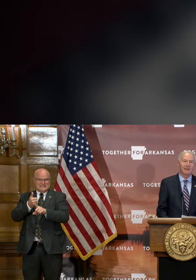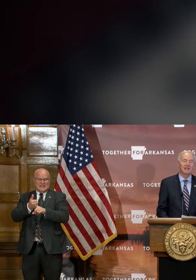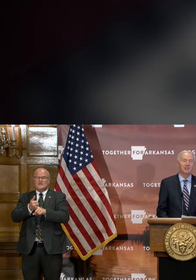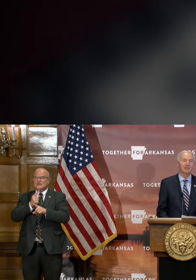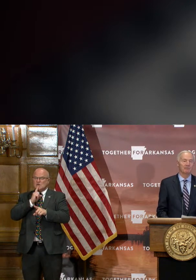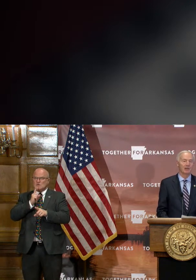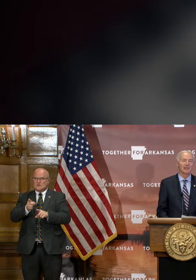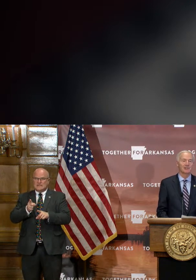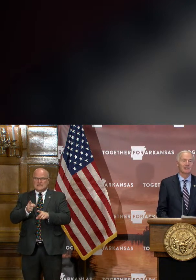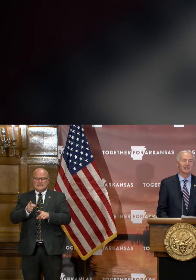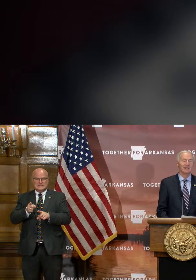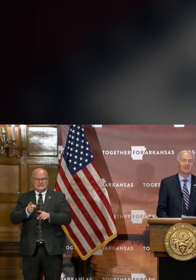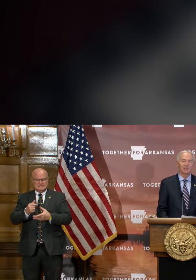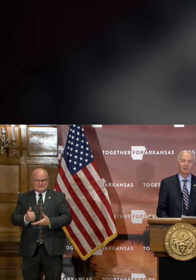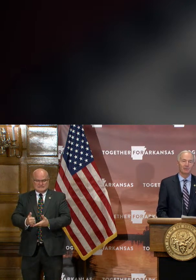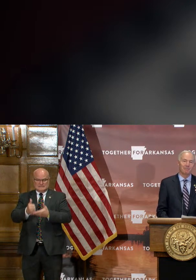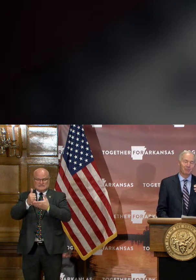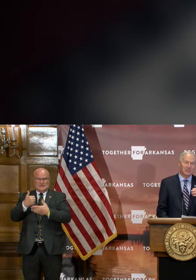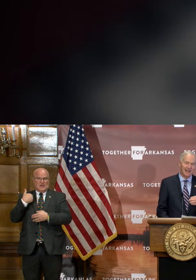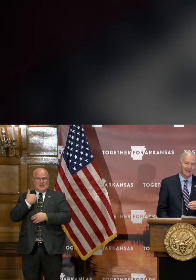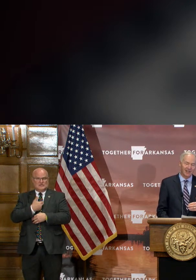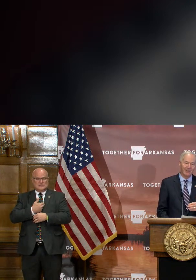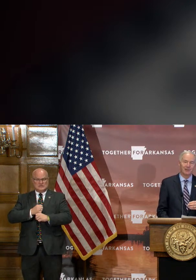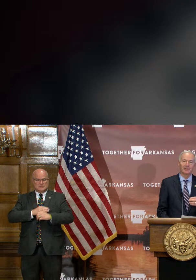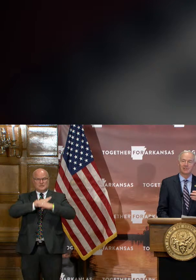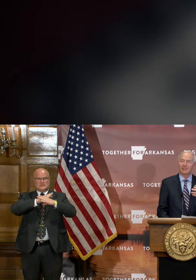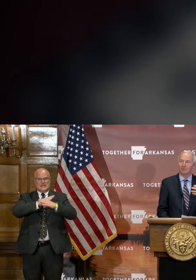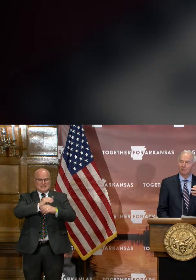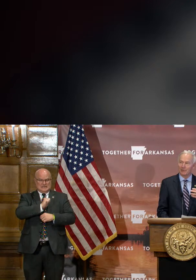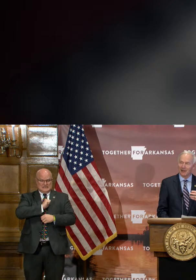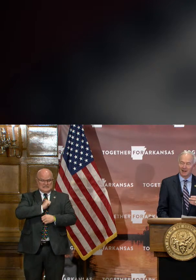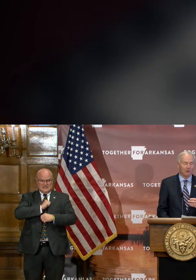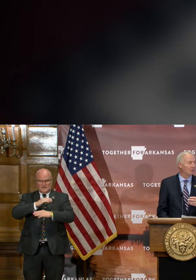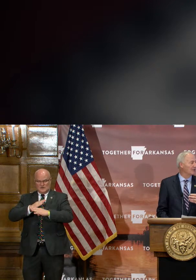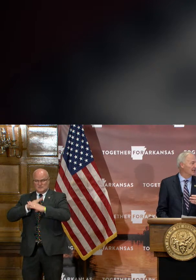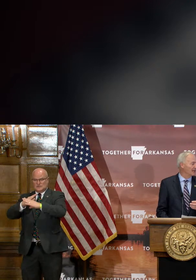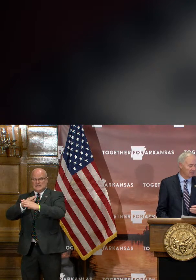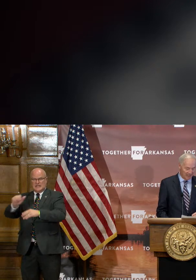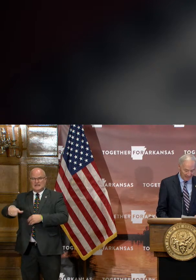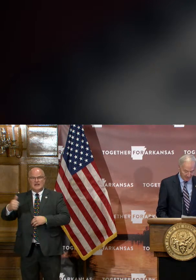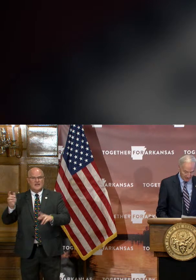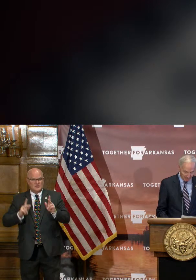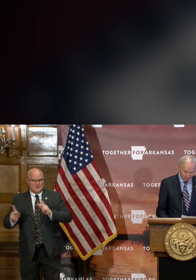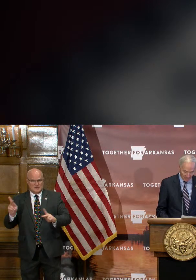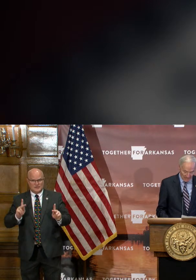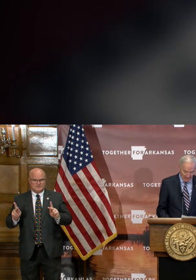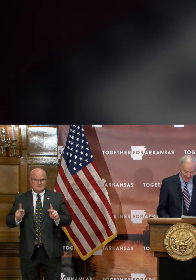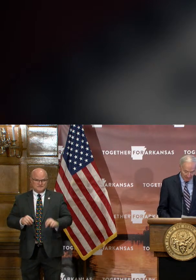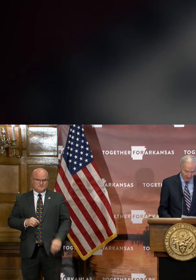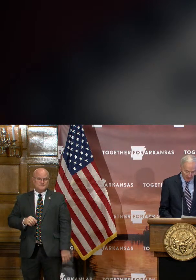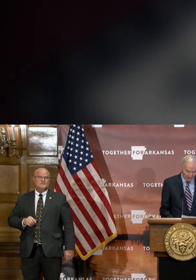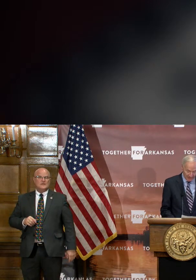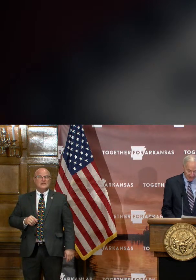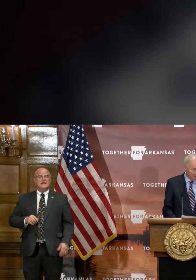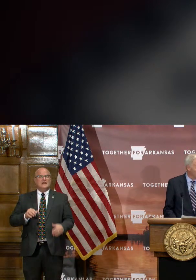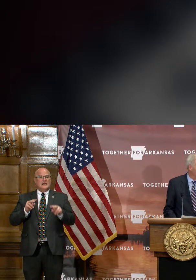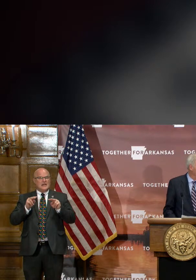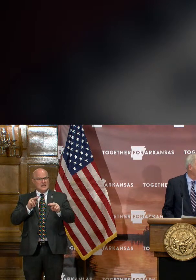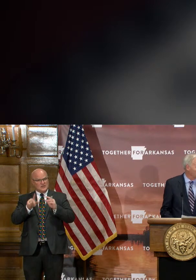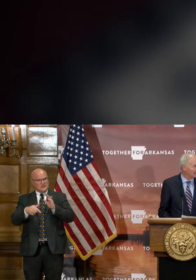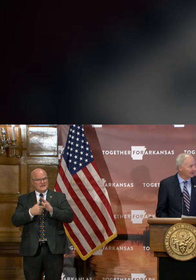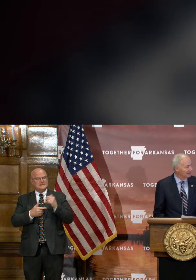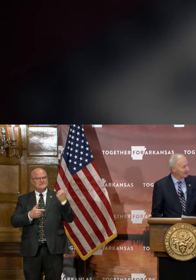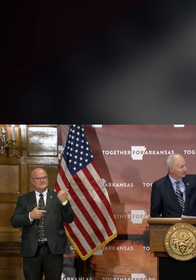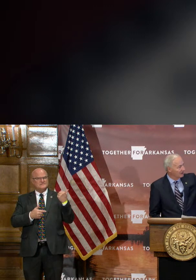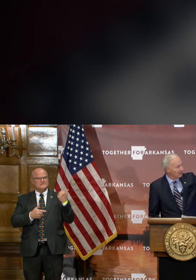a motivation for us to protect others with our own behavior. And if we look at this,